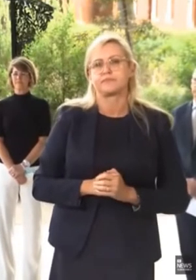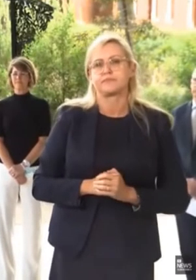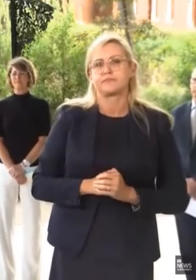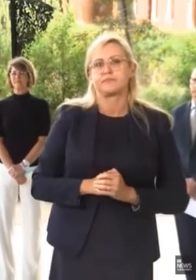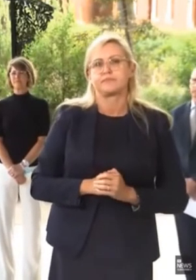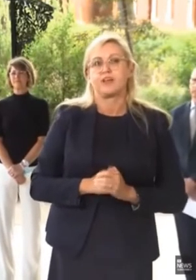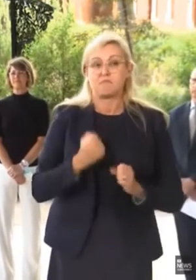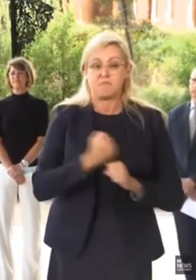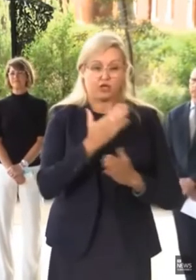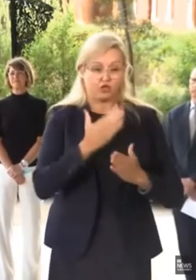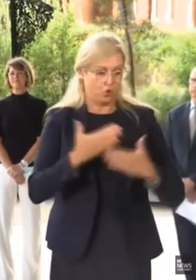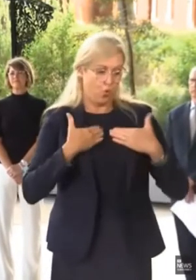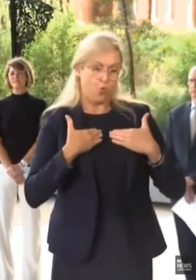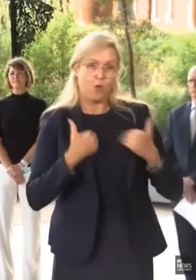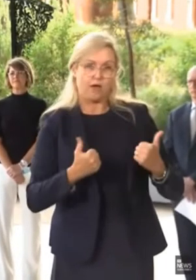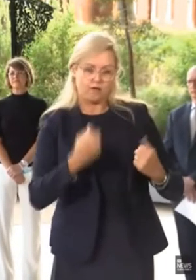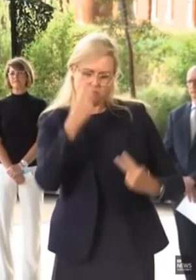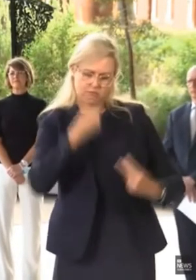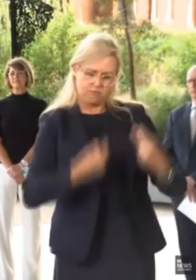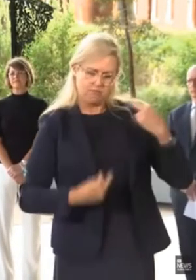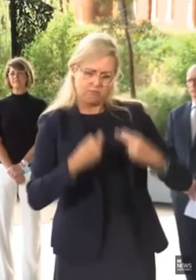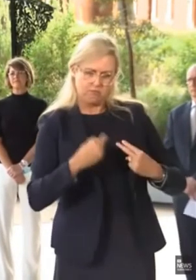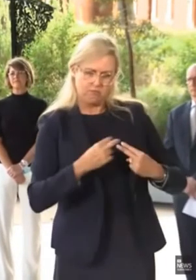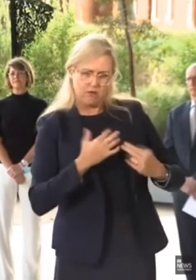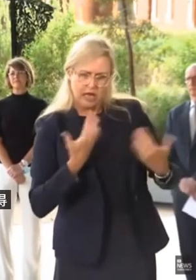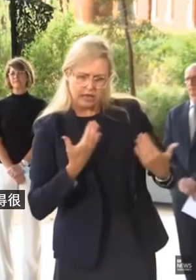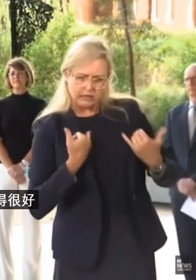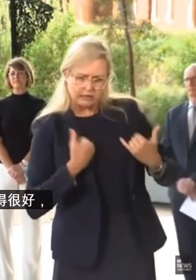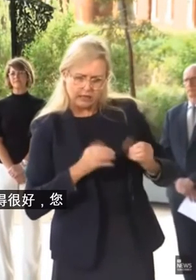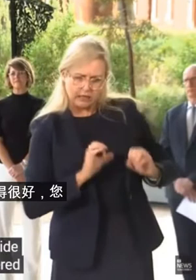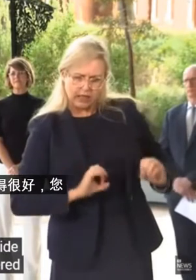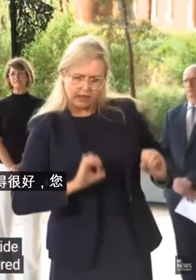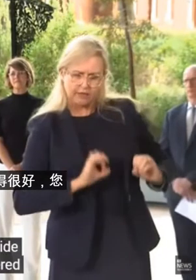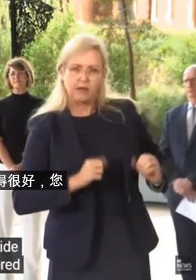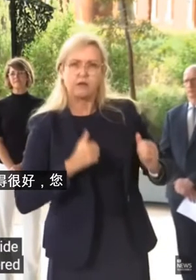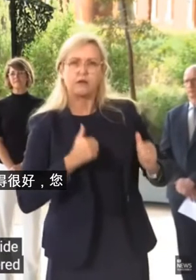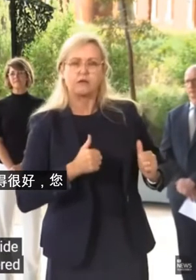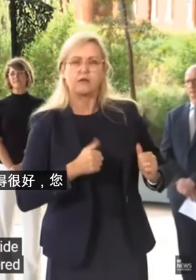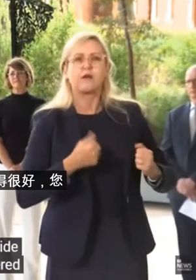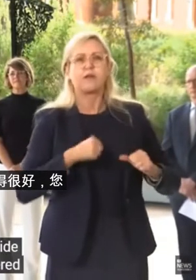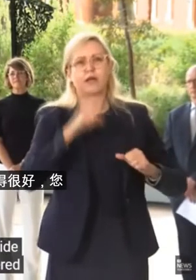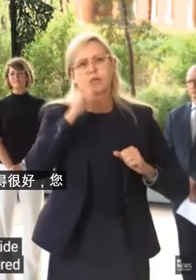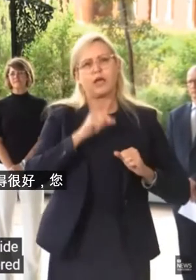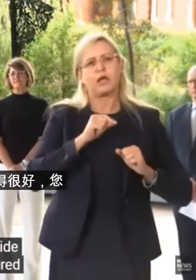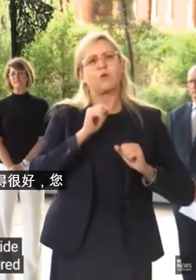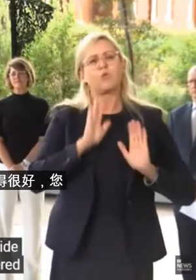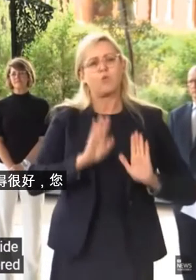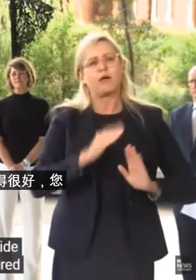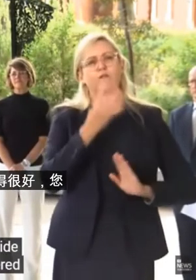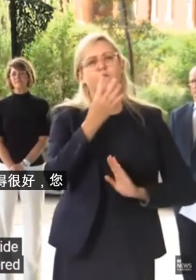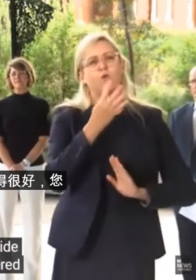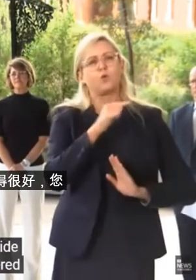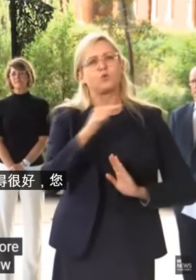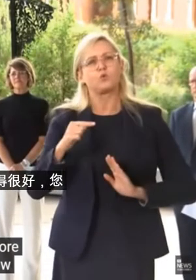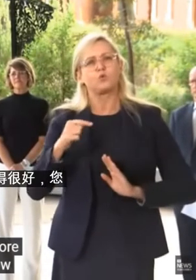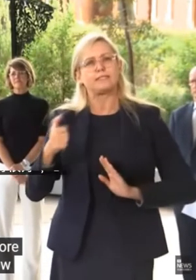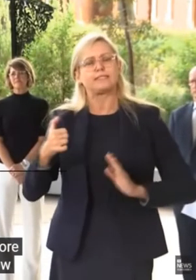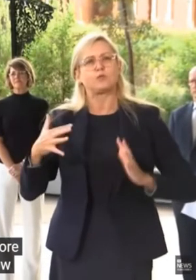sure you're well recovered from your COVID infection before you get the booster, generally 4 to 6 weeks.